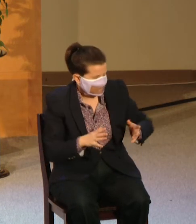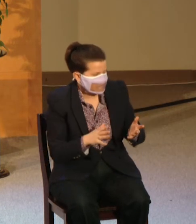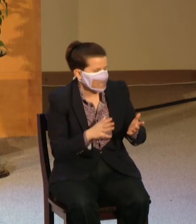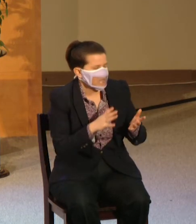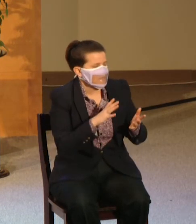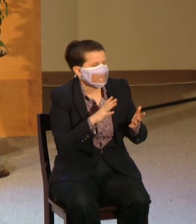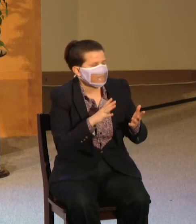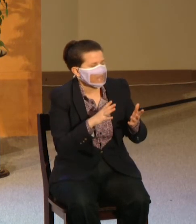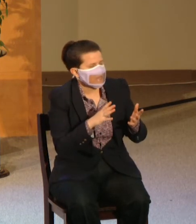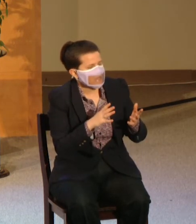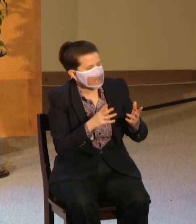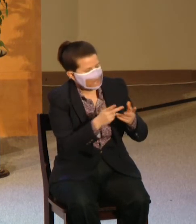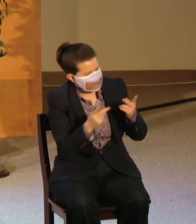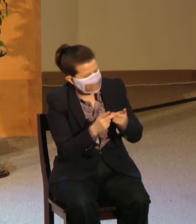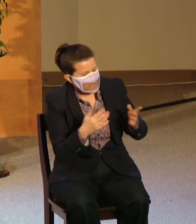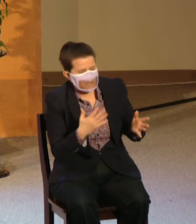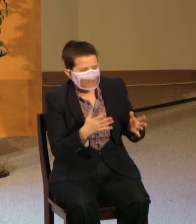the fuel, or wear the clothing.